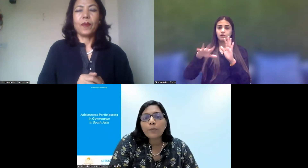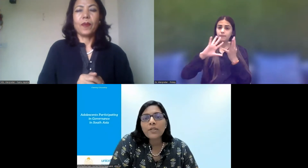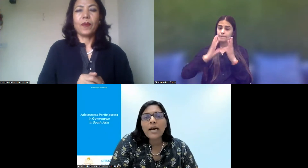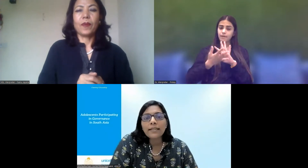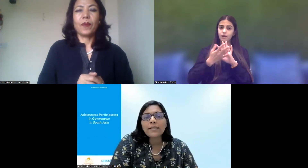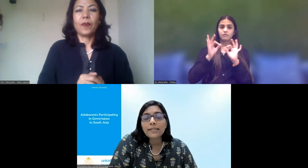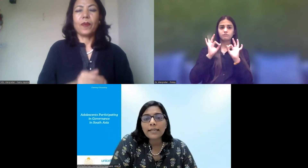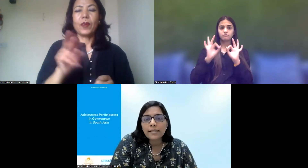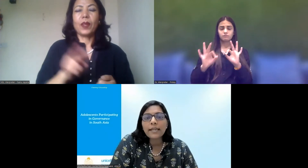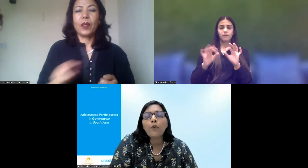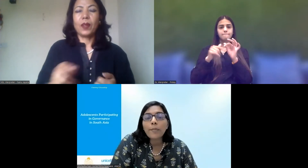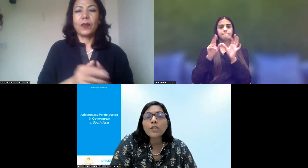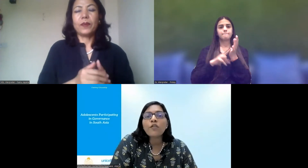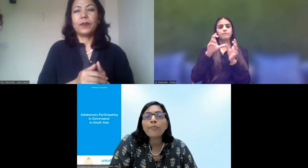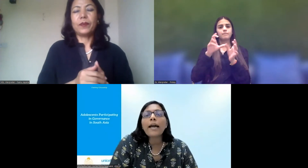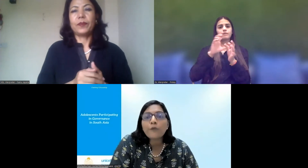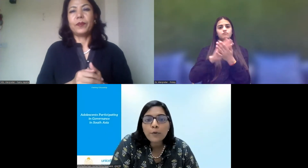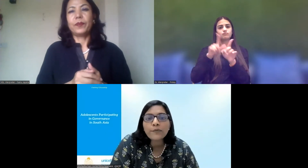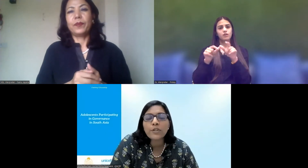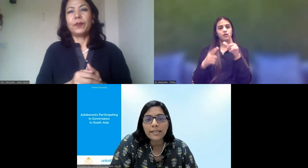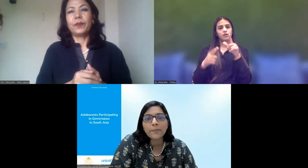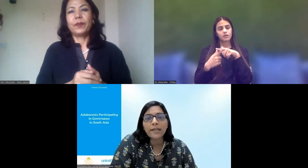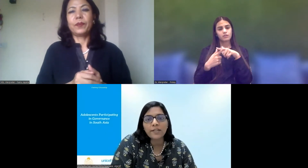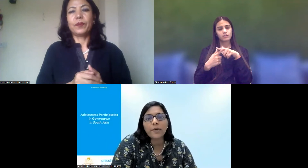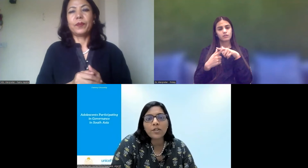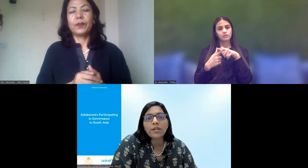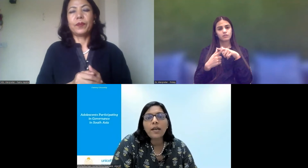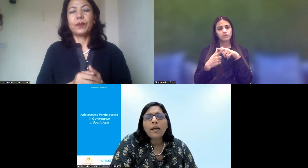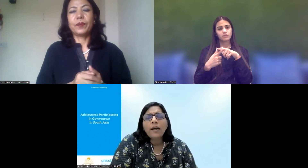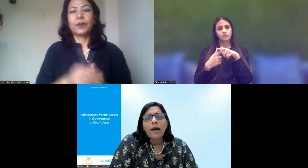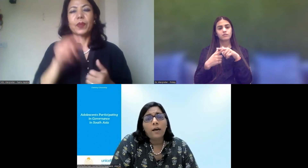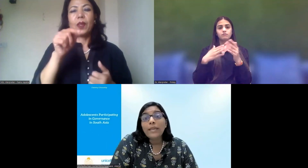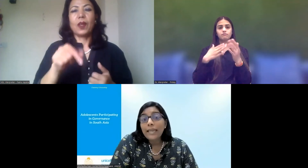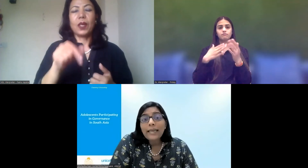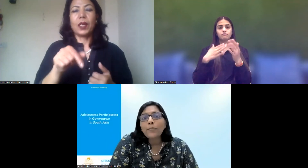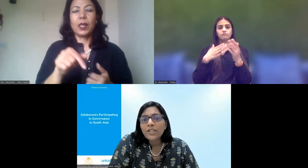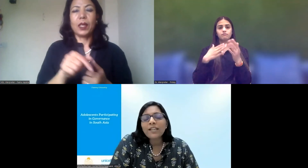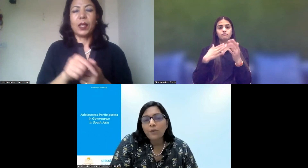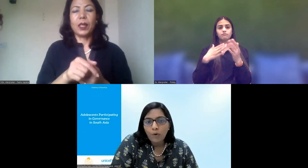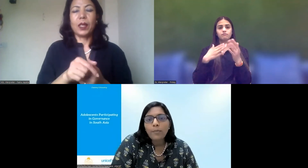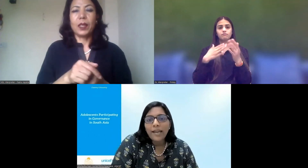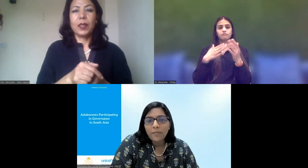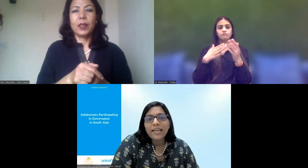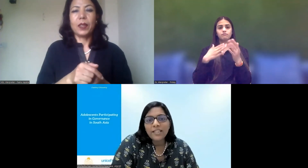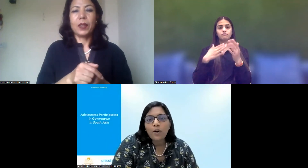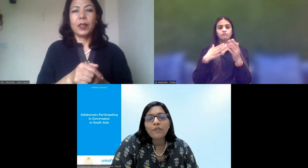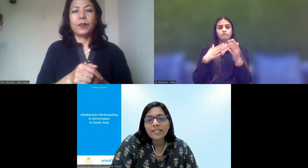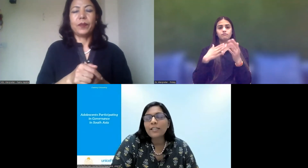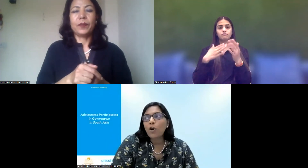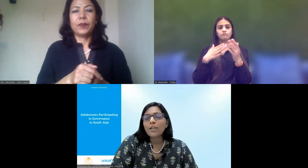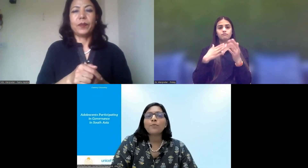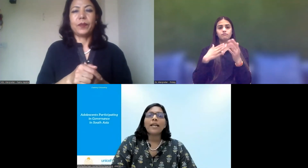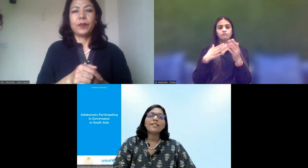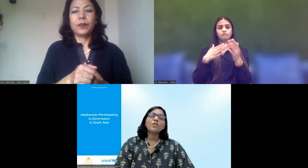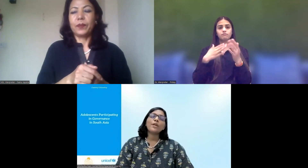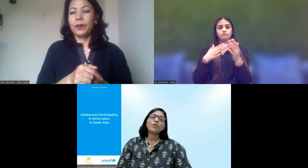for Panchayati Raj is considering formation of platforms for children's participation. We really appreciate the role played by regional office as a